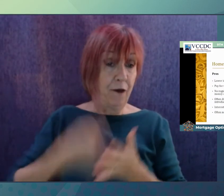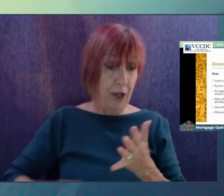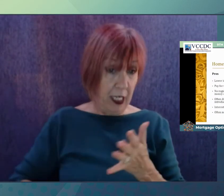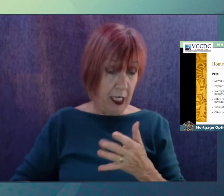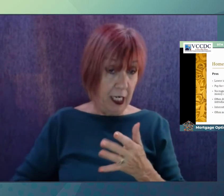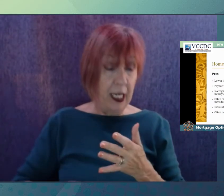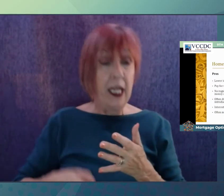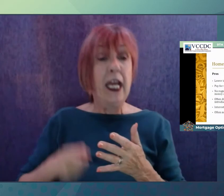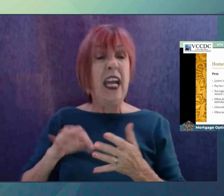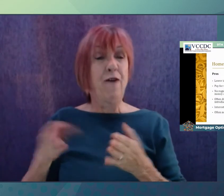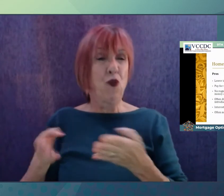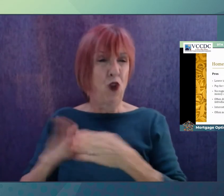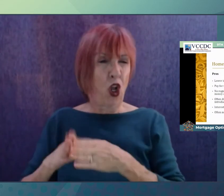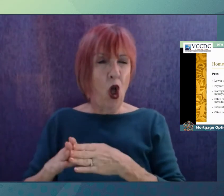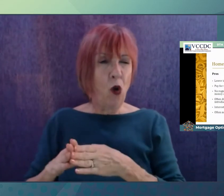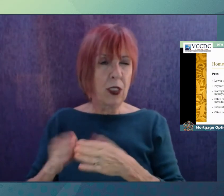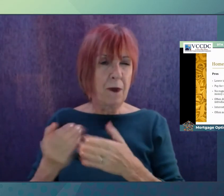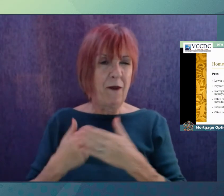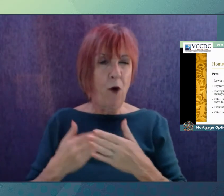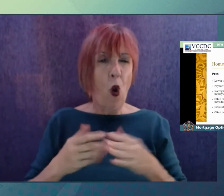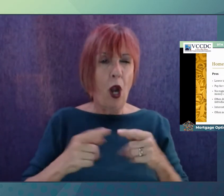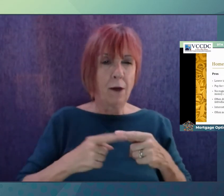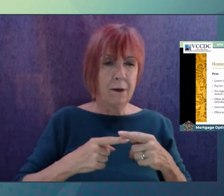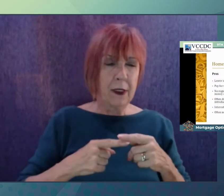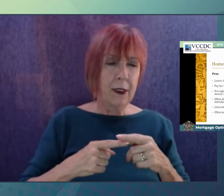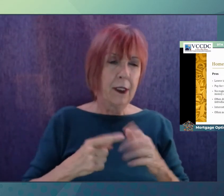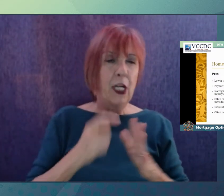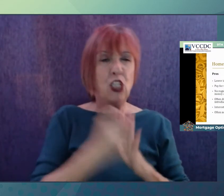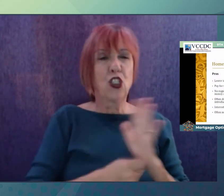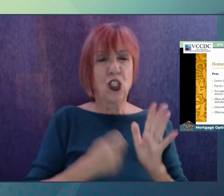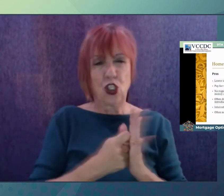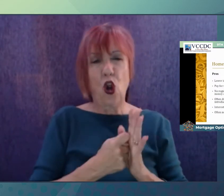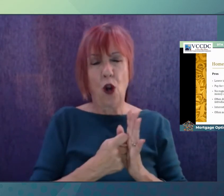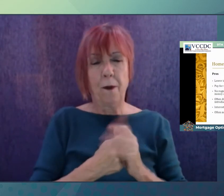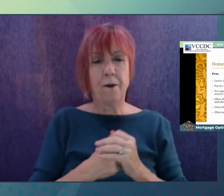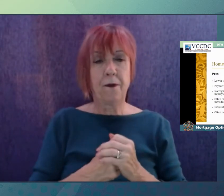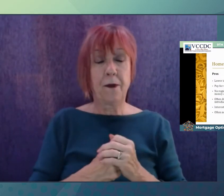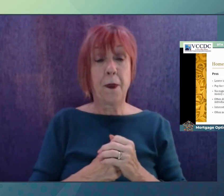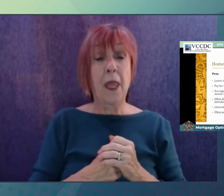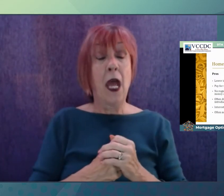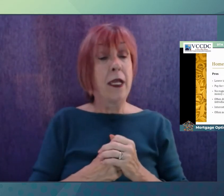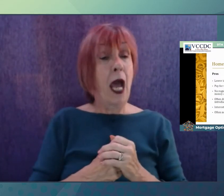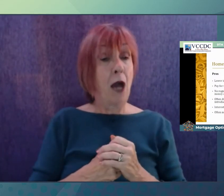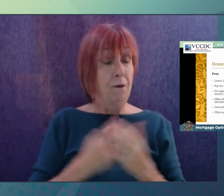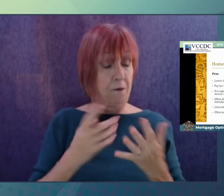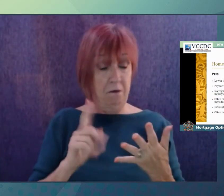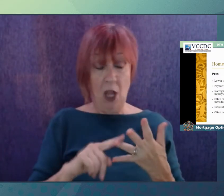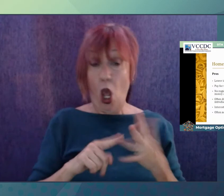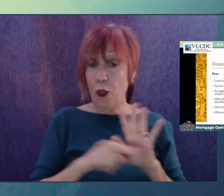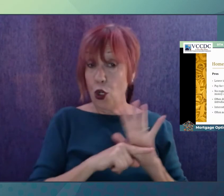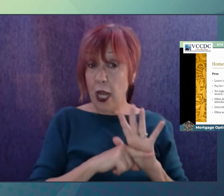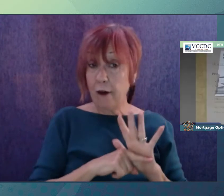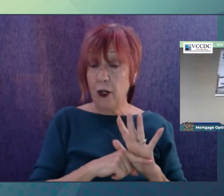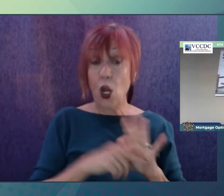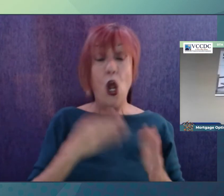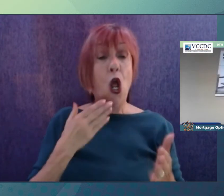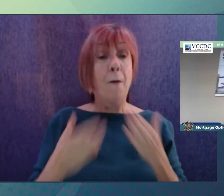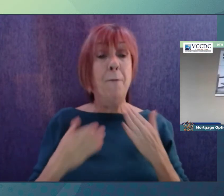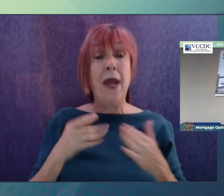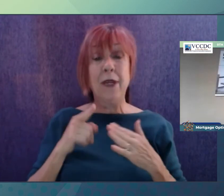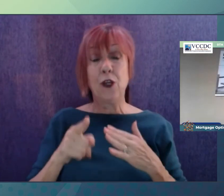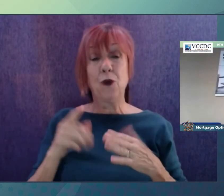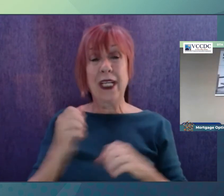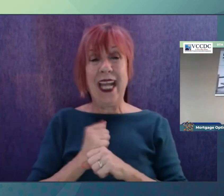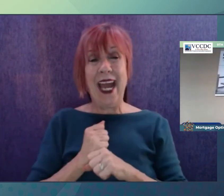the line. There can be limitations to how to access the funds. For instance, you may not be able to access the line as easy as you